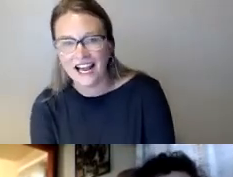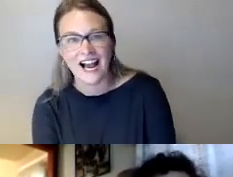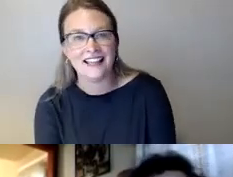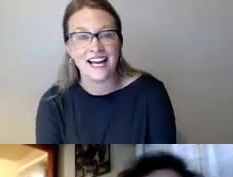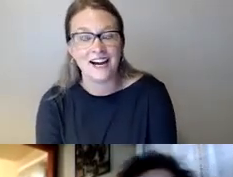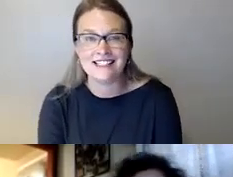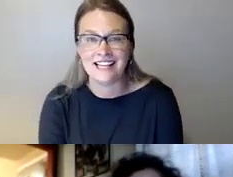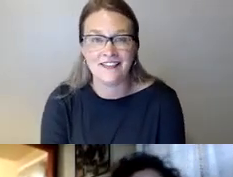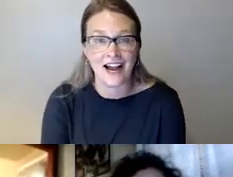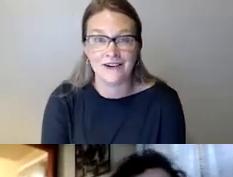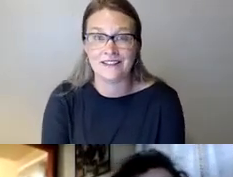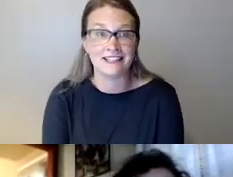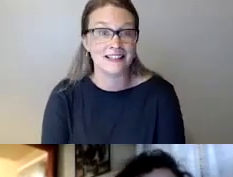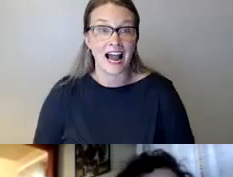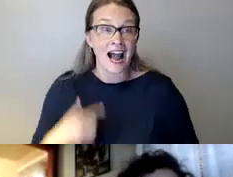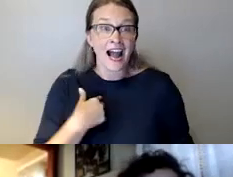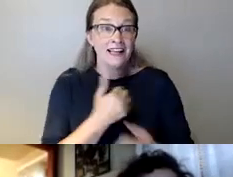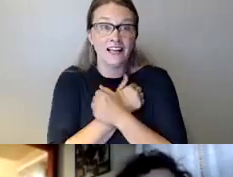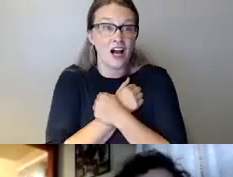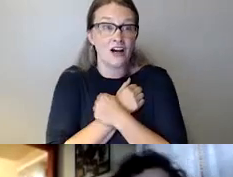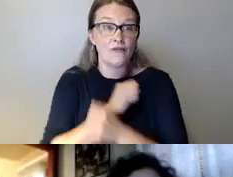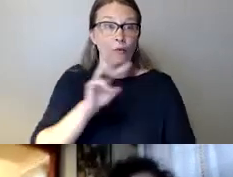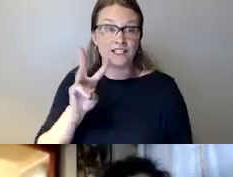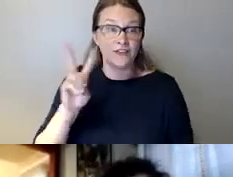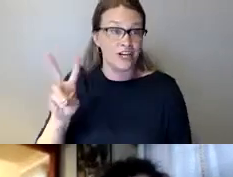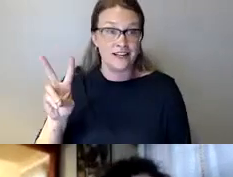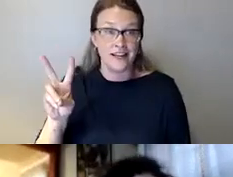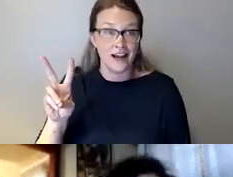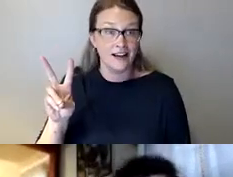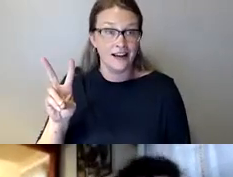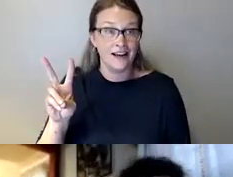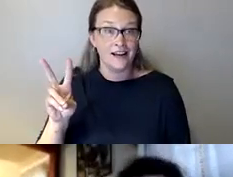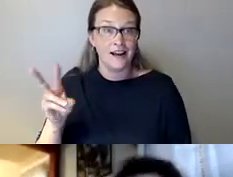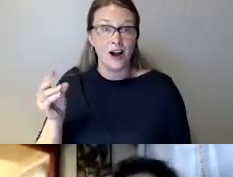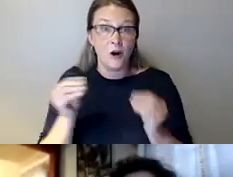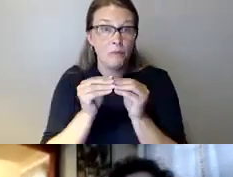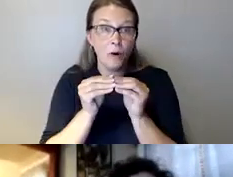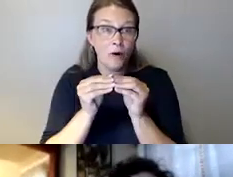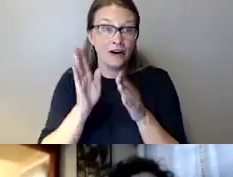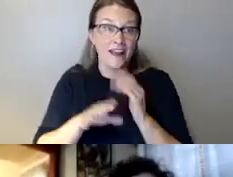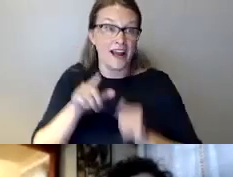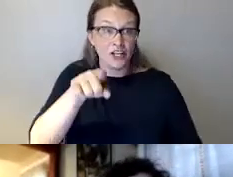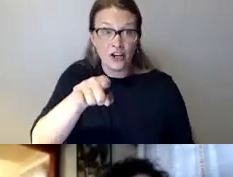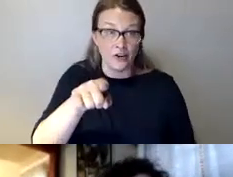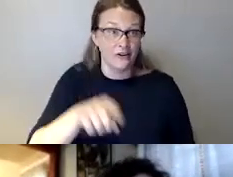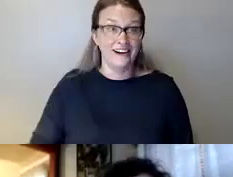I think I would sign that with, I love West Virginia more than you.